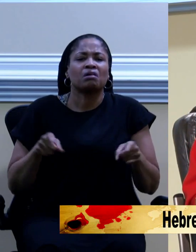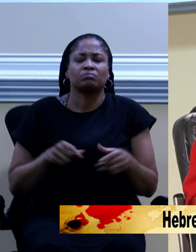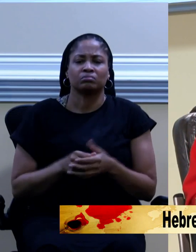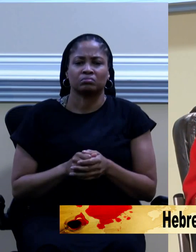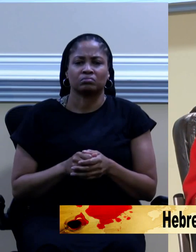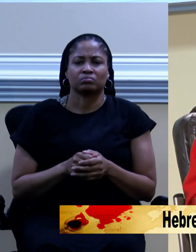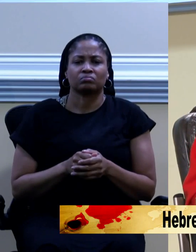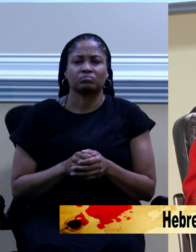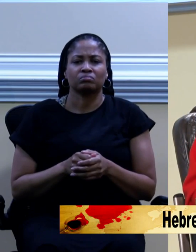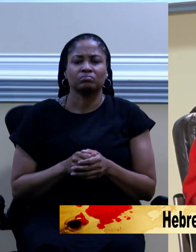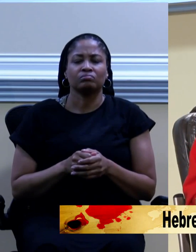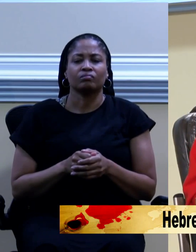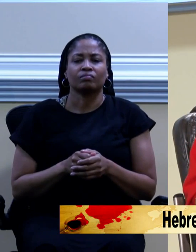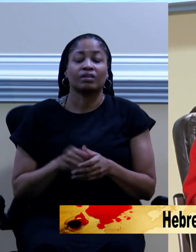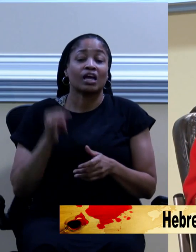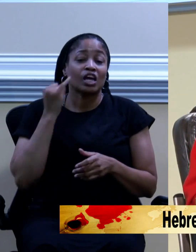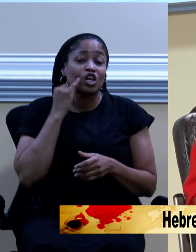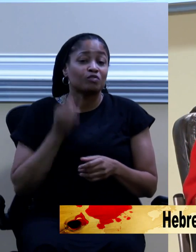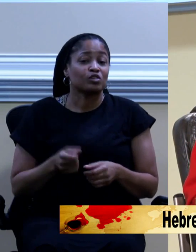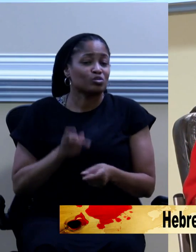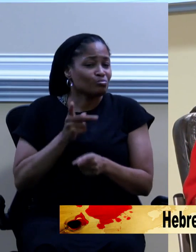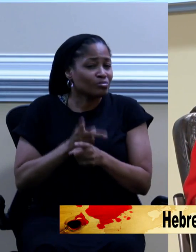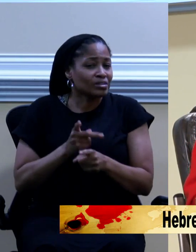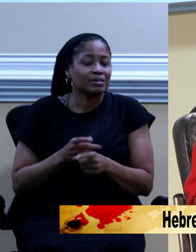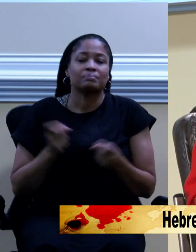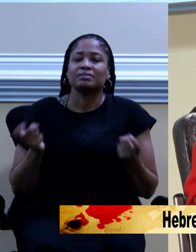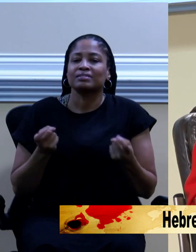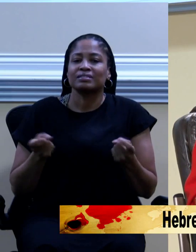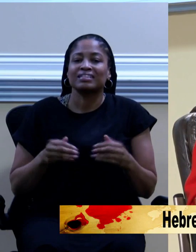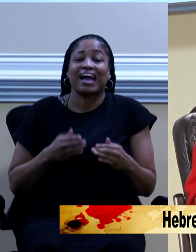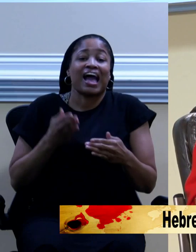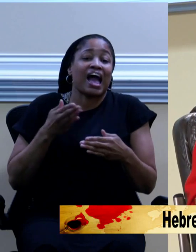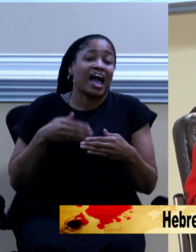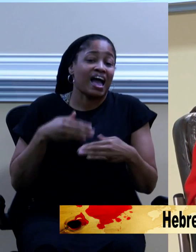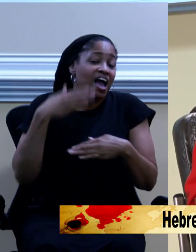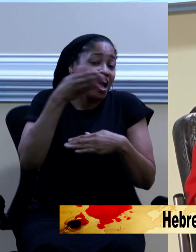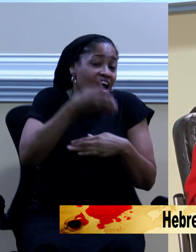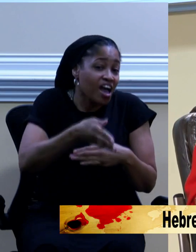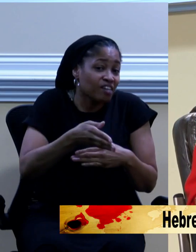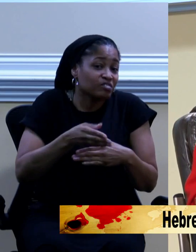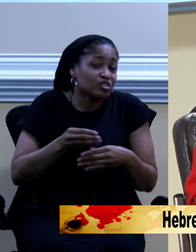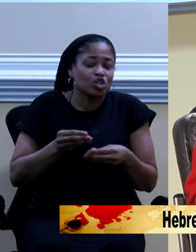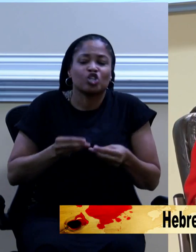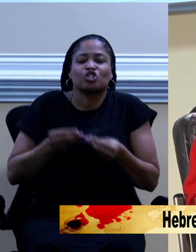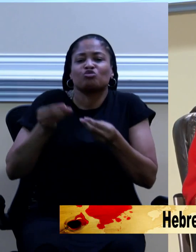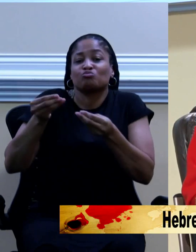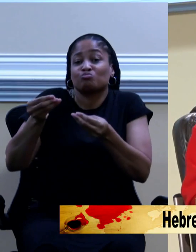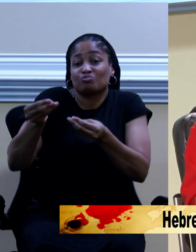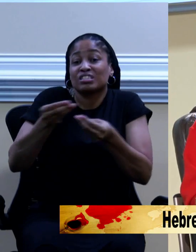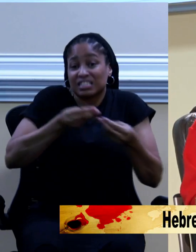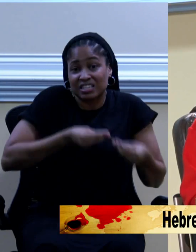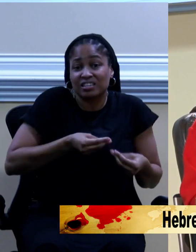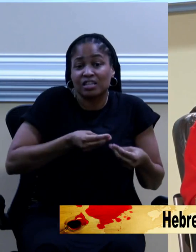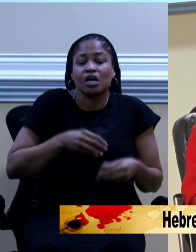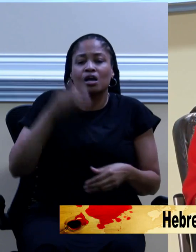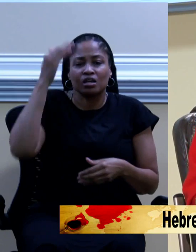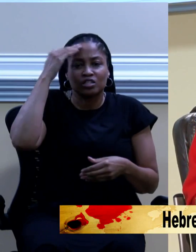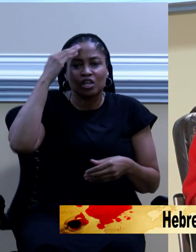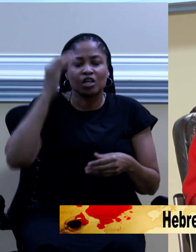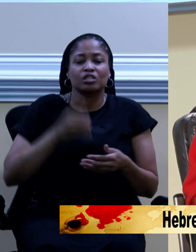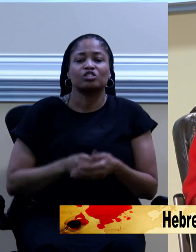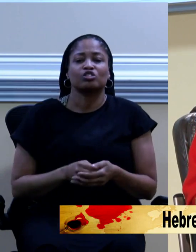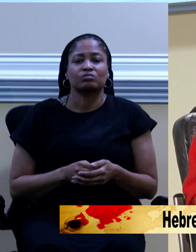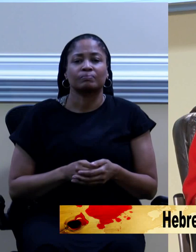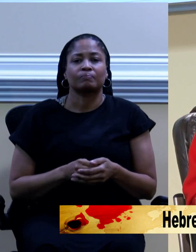after that we have received the knowledge of the truth, there remaineth no more sacrifice for sin. What you have to look for? But a